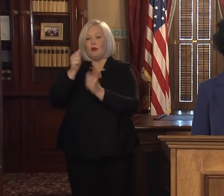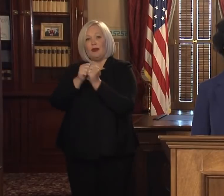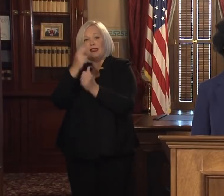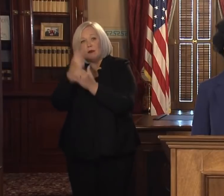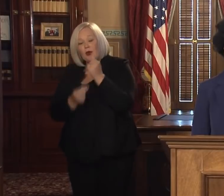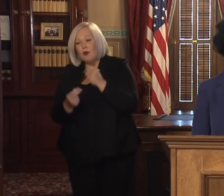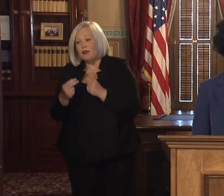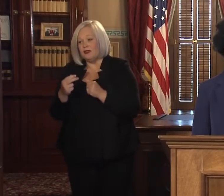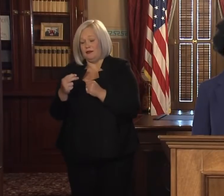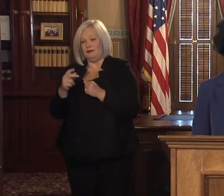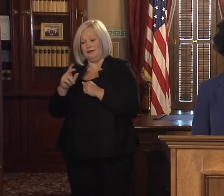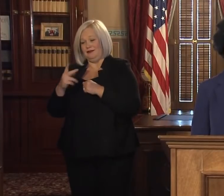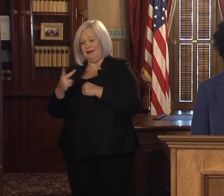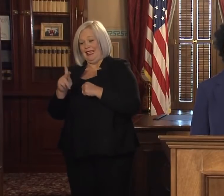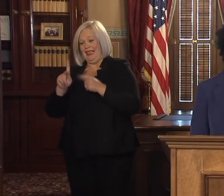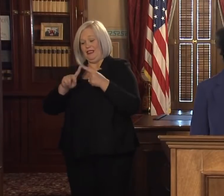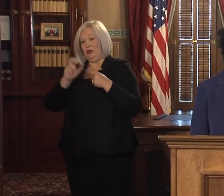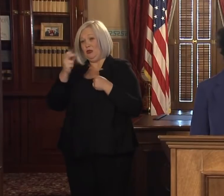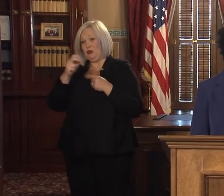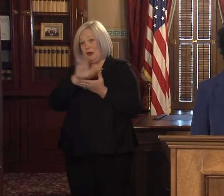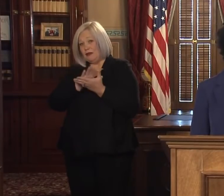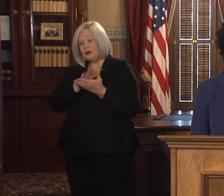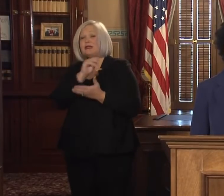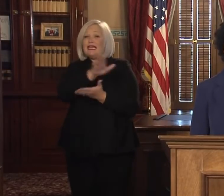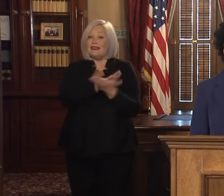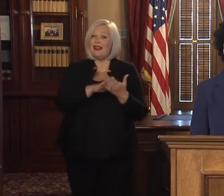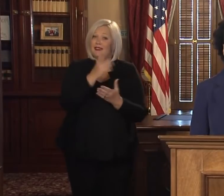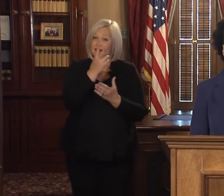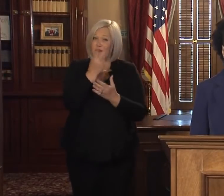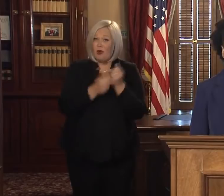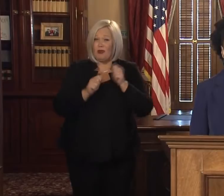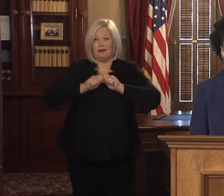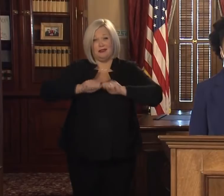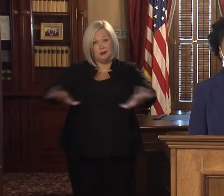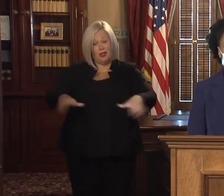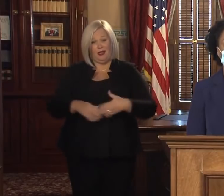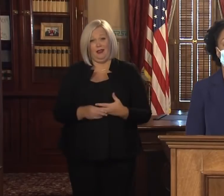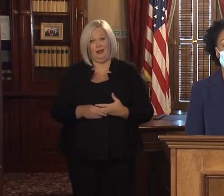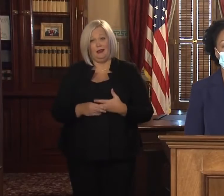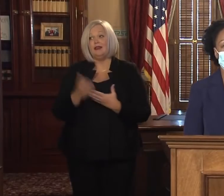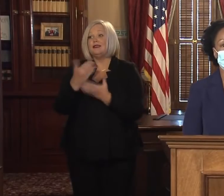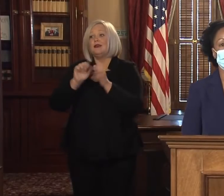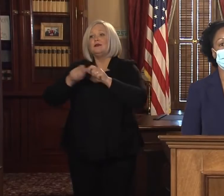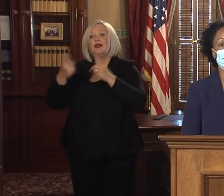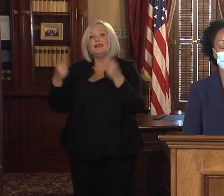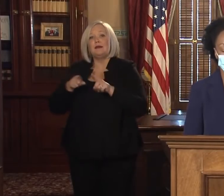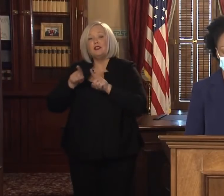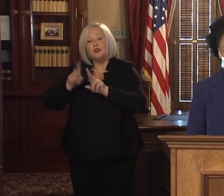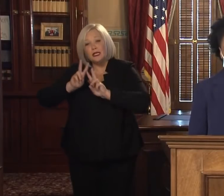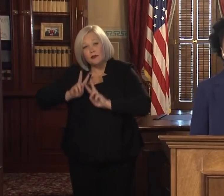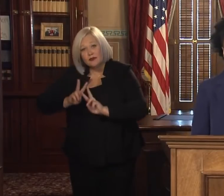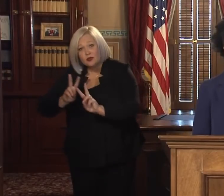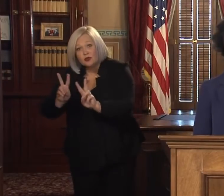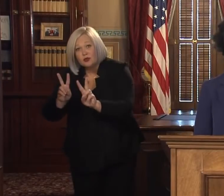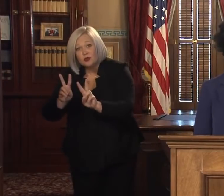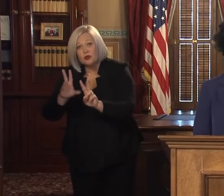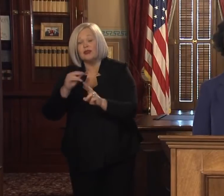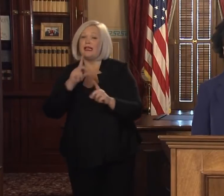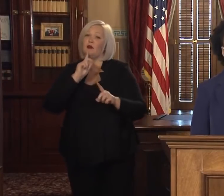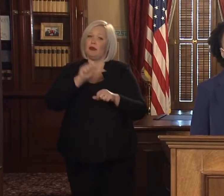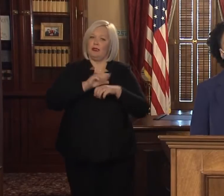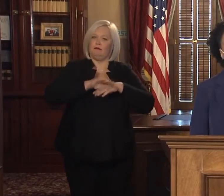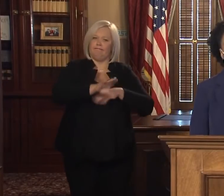college sports teams. We have multiple outbreaks associated with funerals, and it's impacting